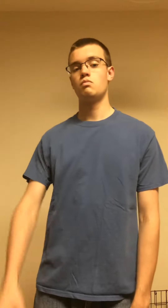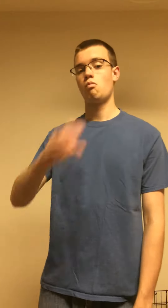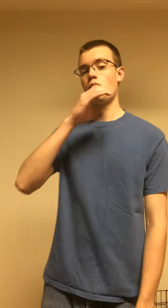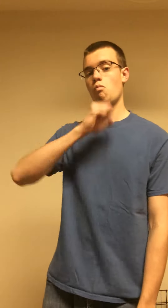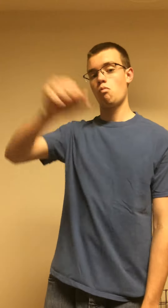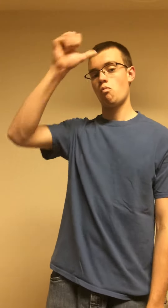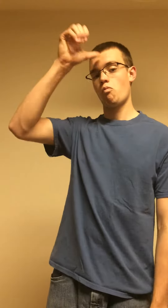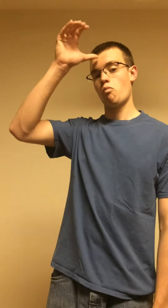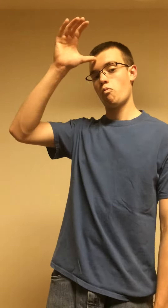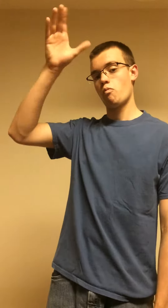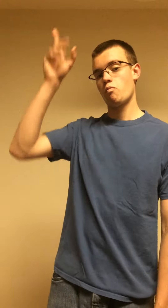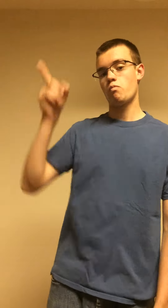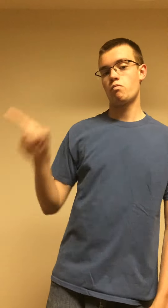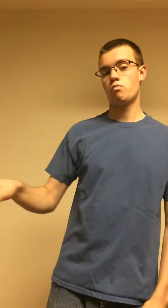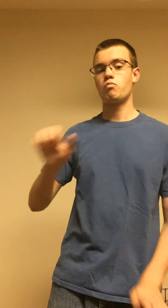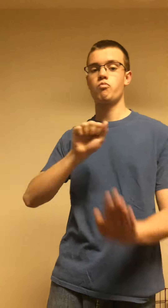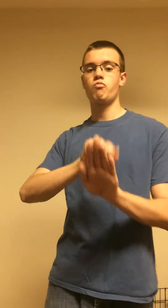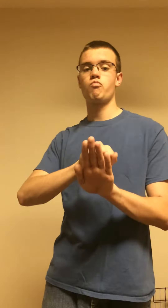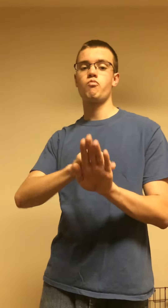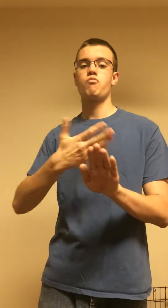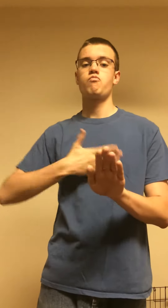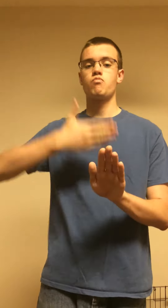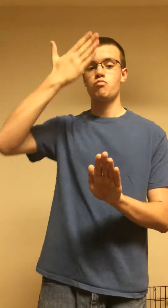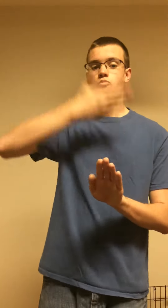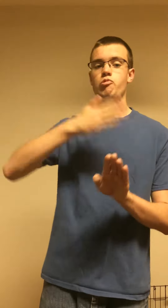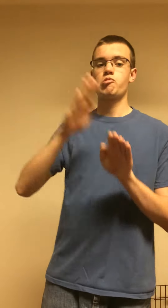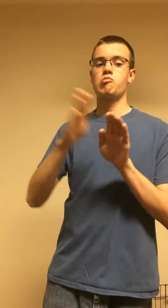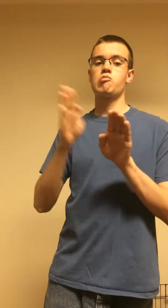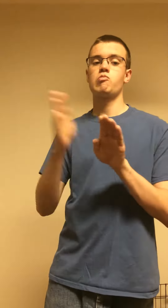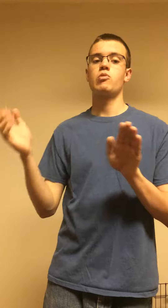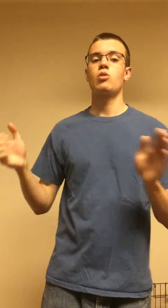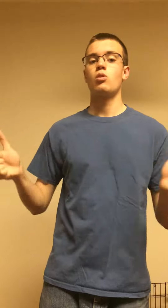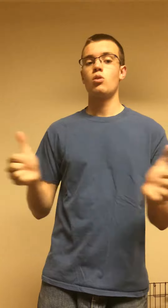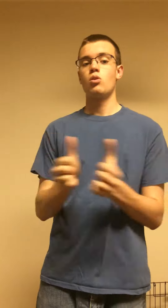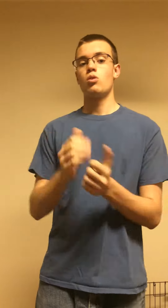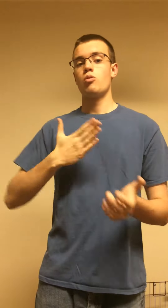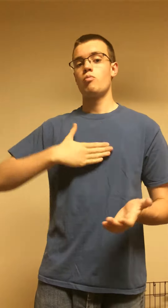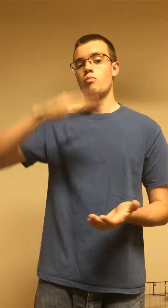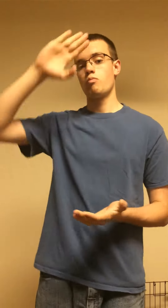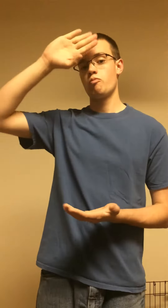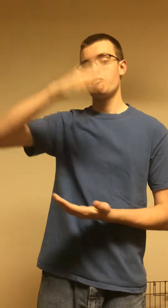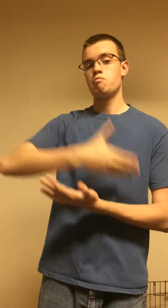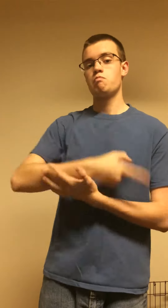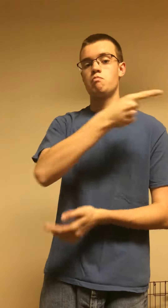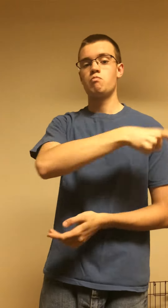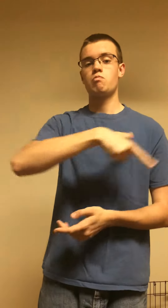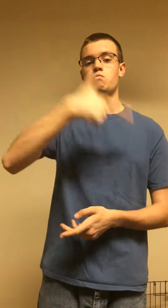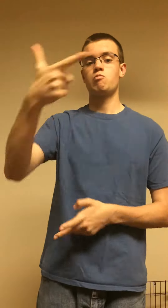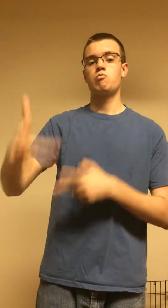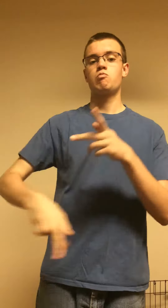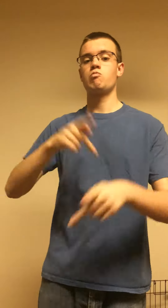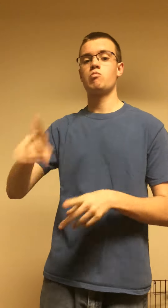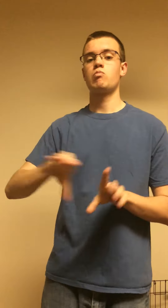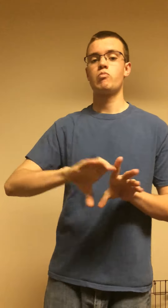Old man knocked on my front door, I'm a teenage boy, and a couple more, I'm up there low.